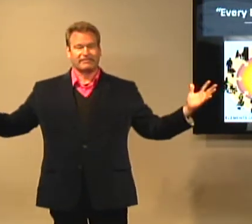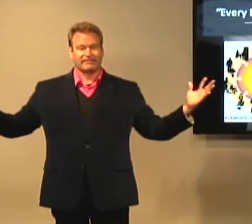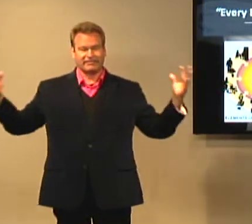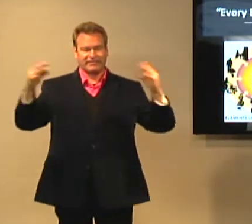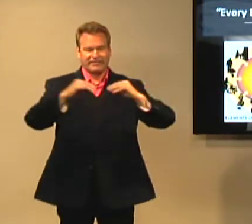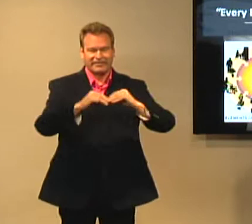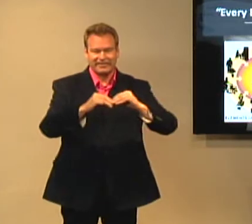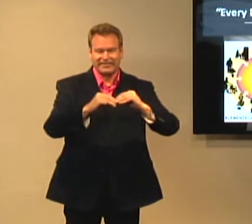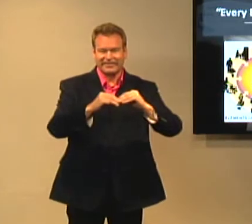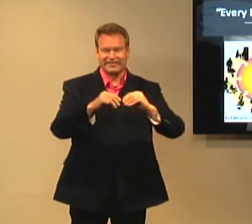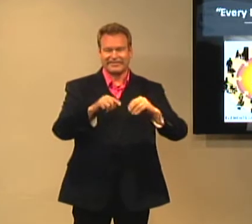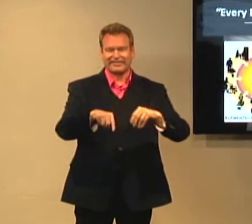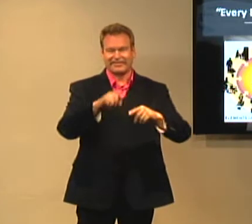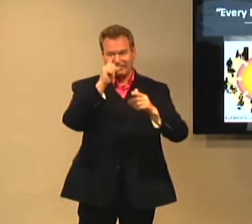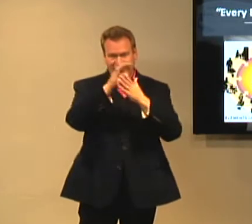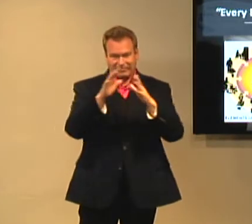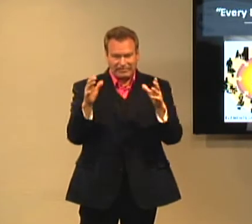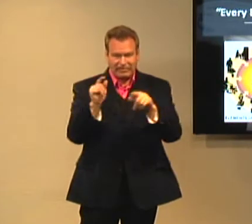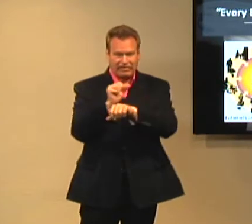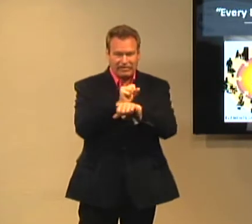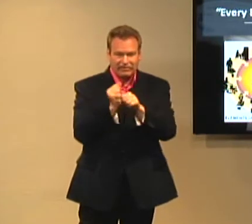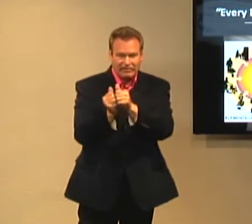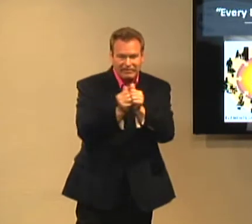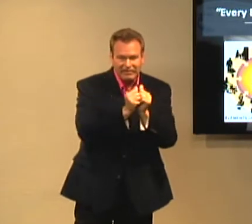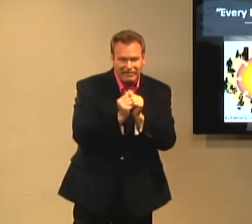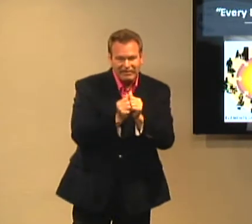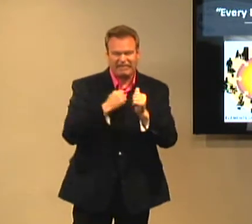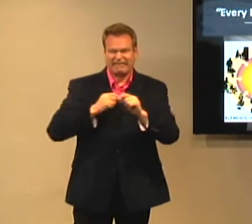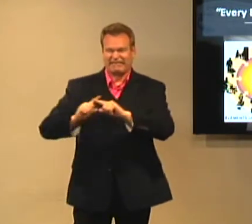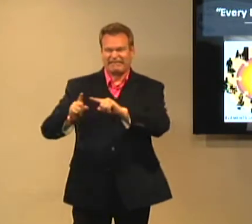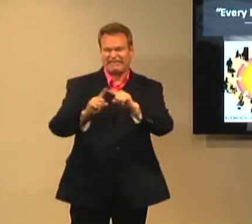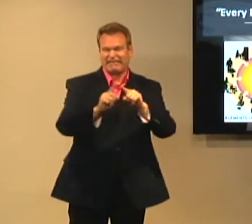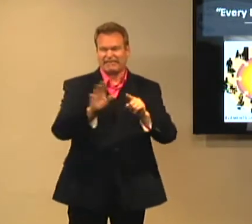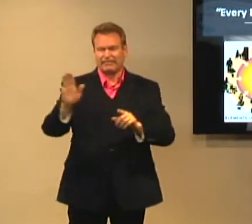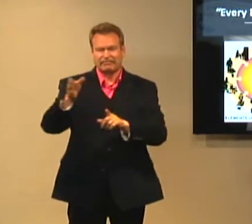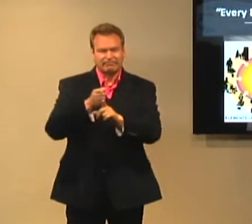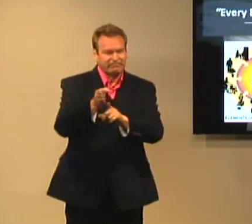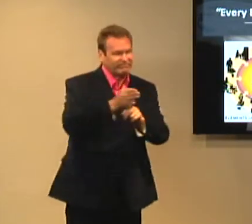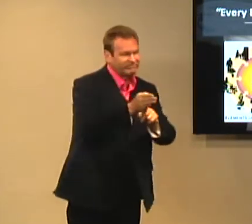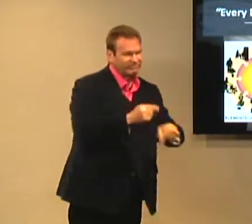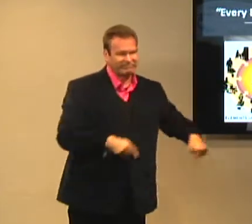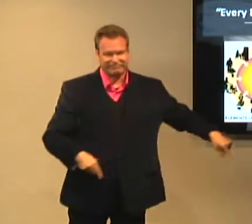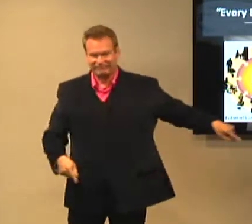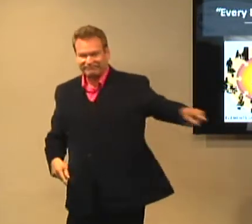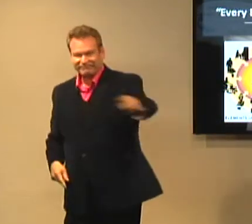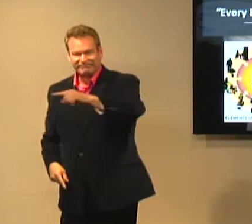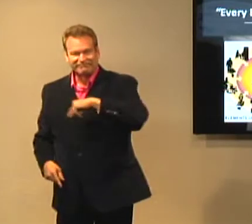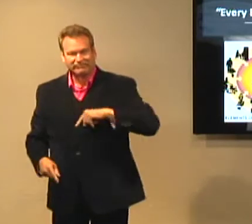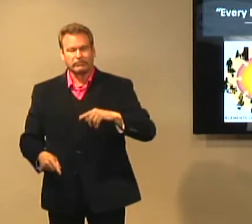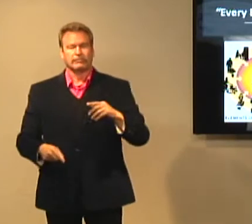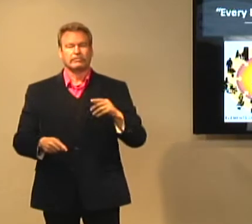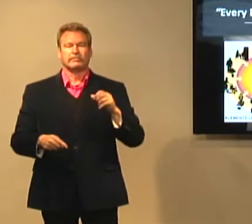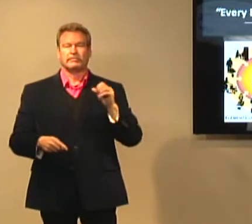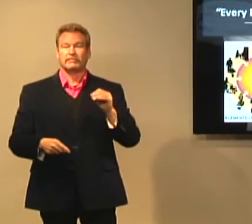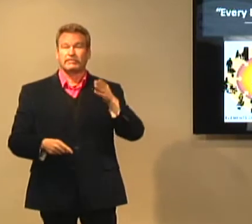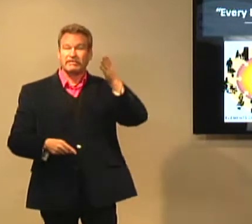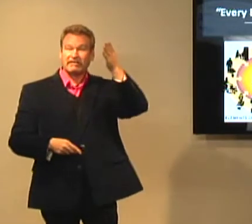out there in the workforce, and then come here to church, all the believers, and we're working together, each of their own professions.